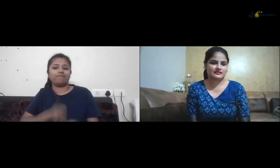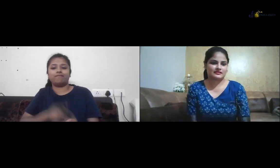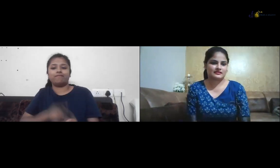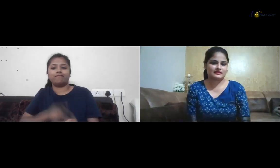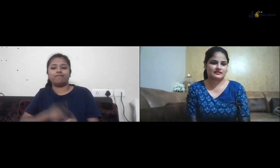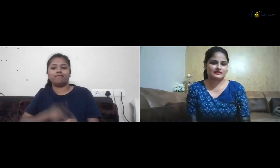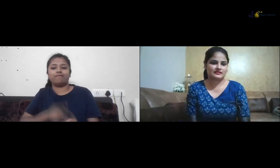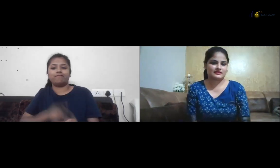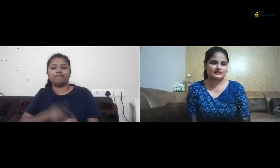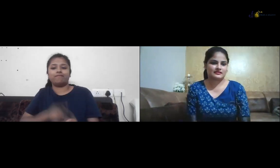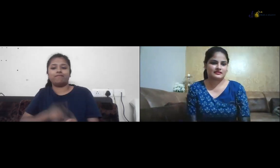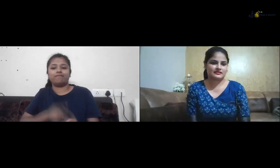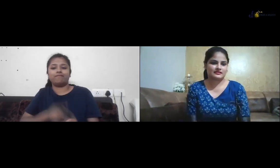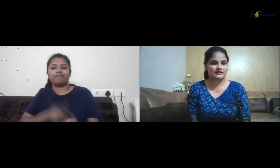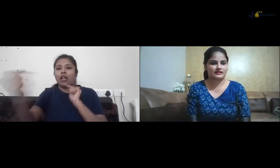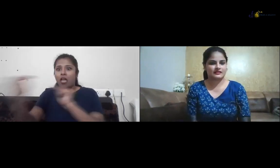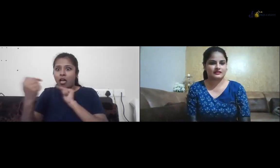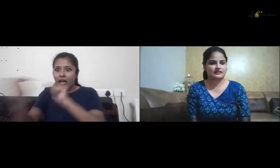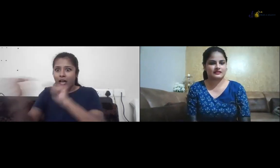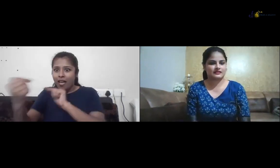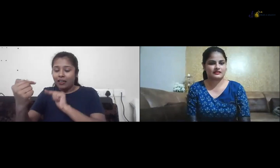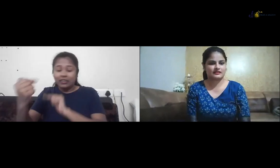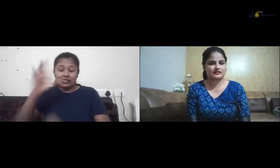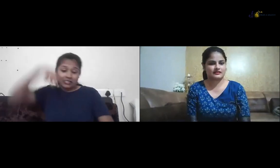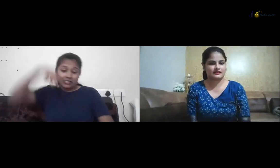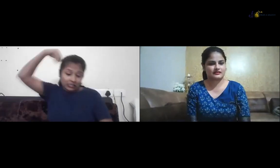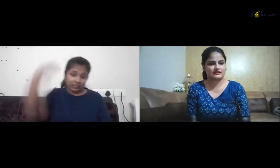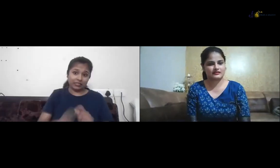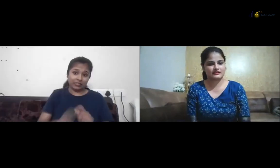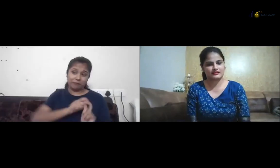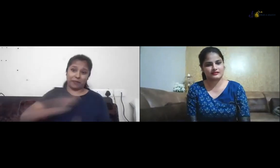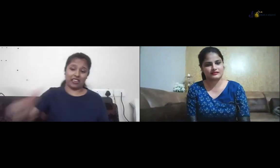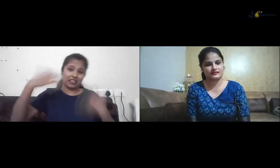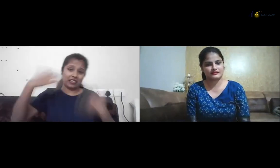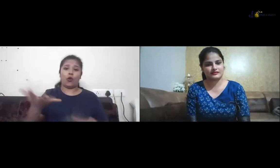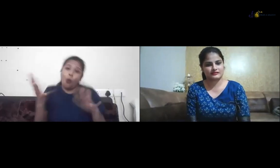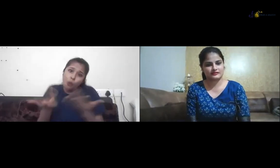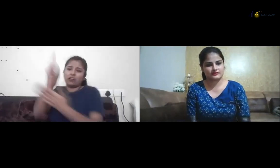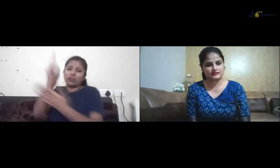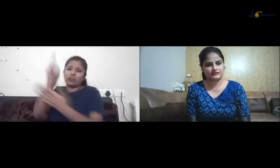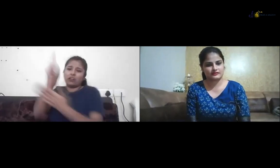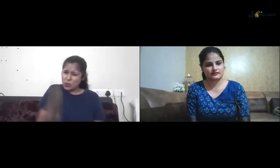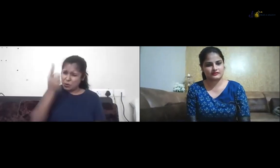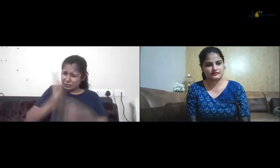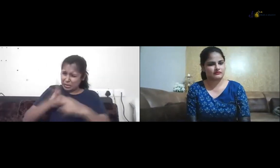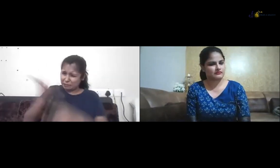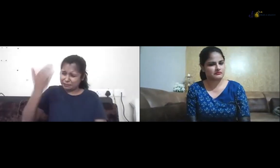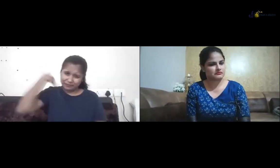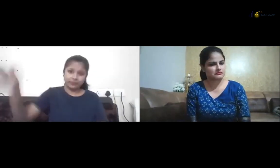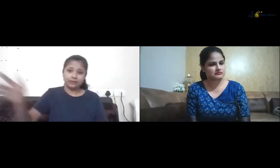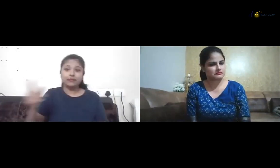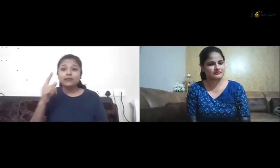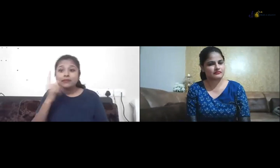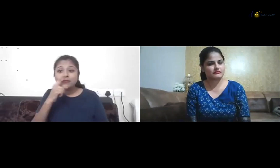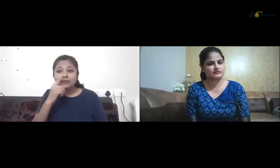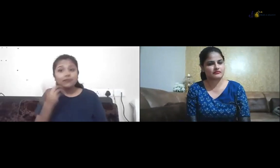just, uh, I want to take some. I want to argue on that. No, I can't do